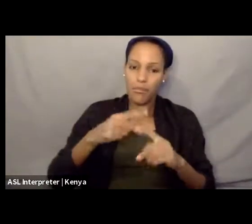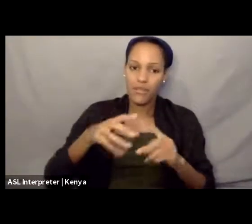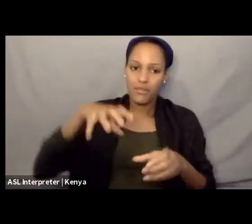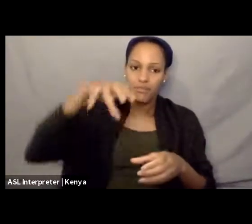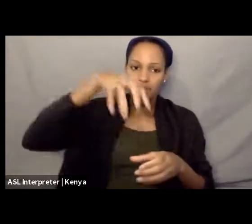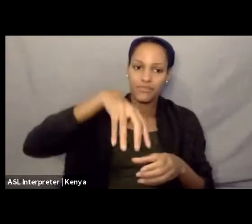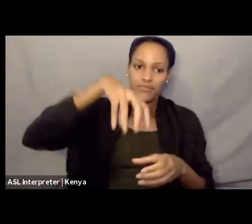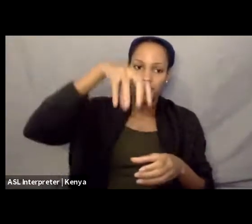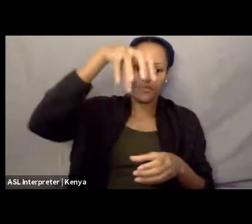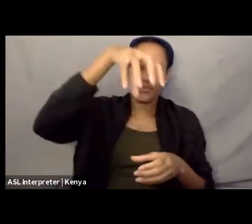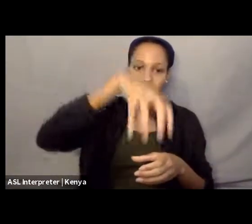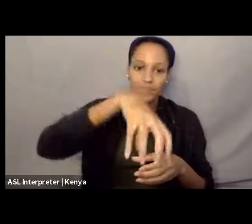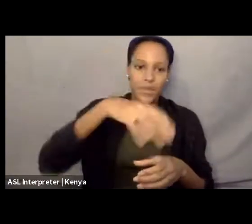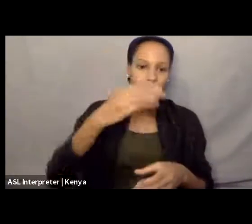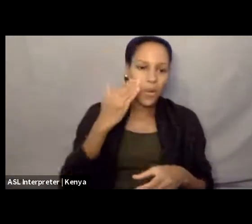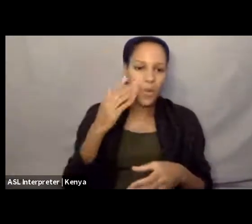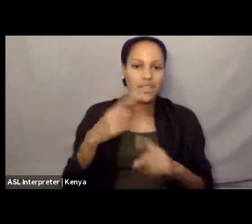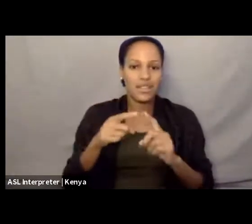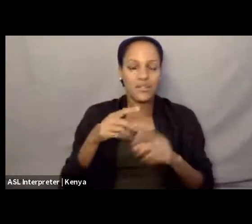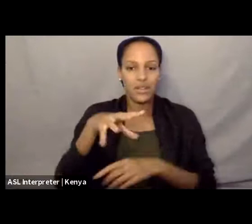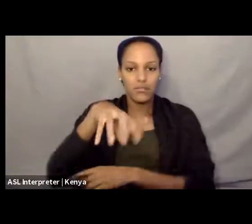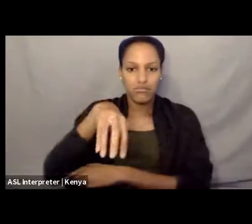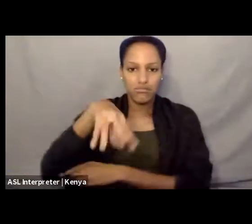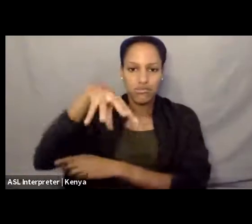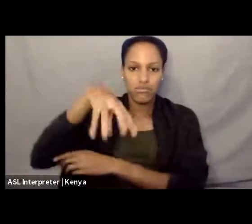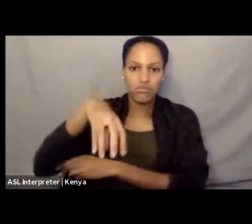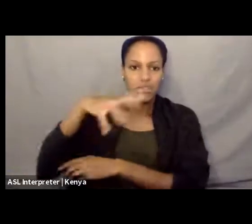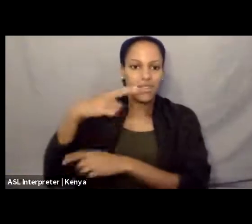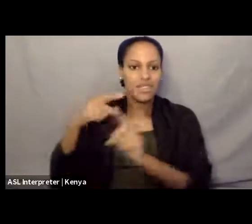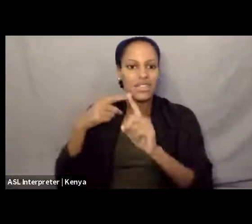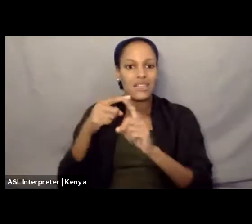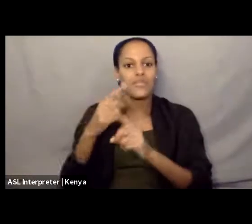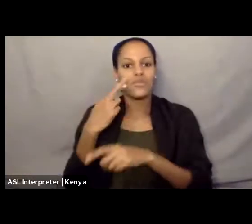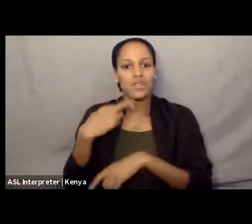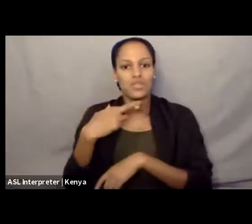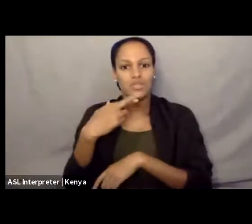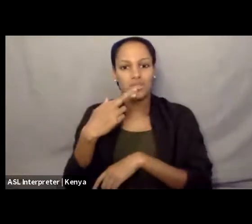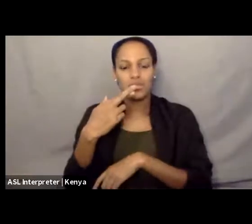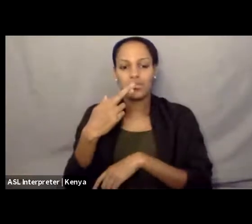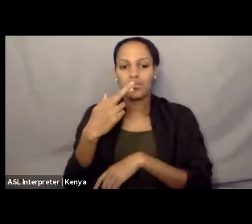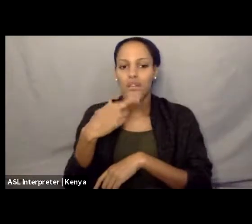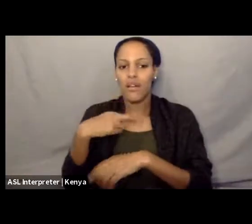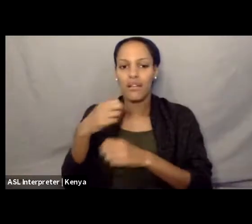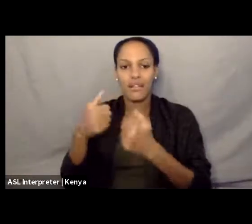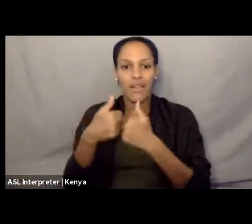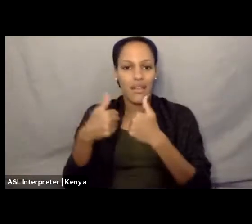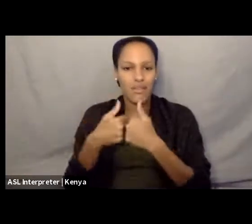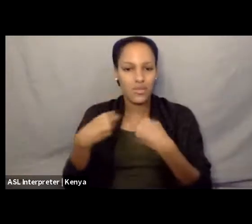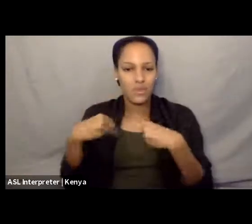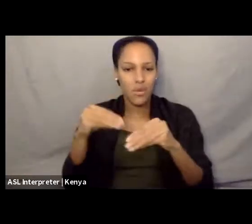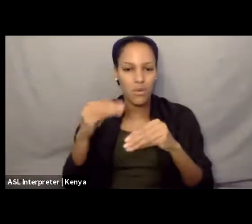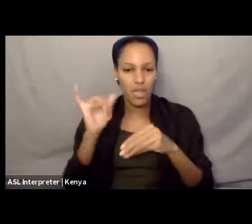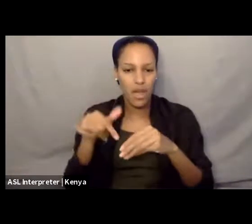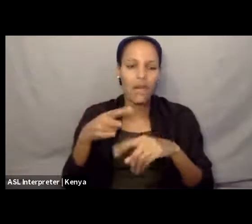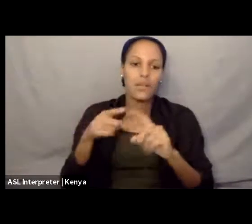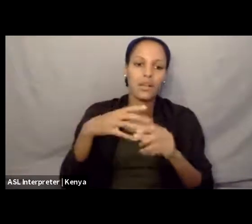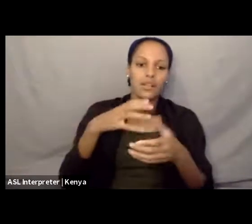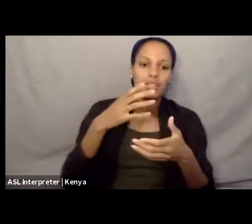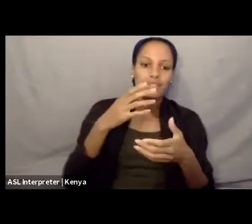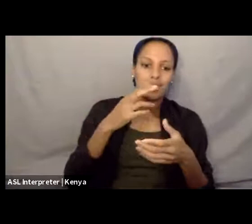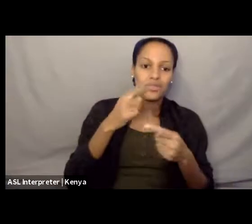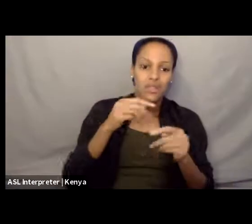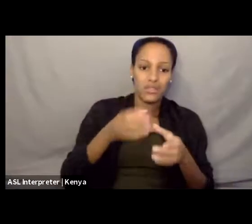magical mechanical claw in those rest stop games, in front of me, all French-like, pretending she wasn't my